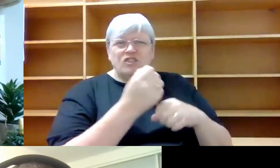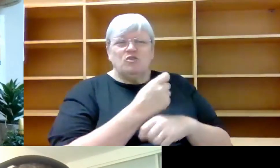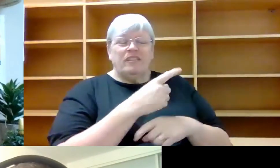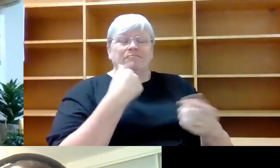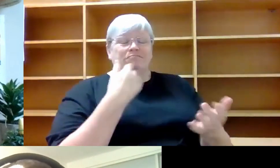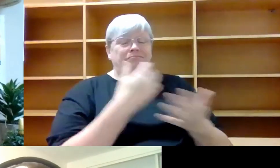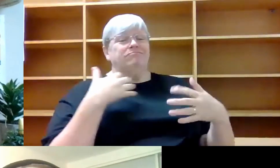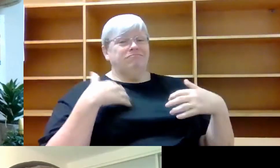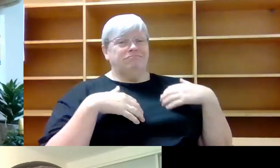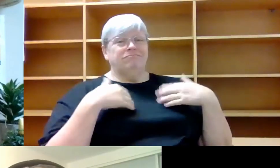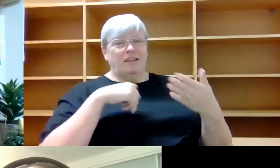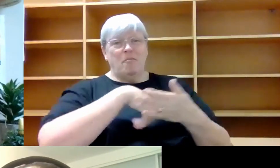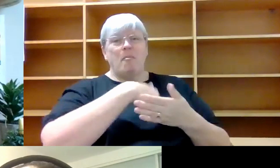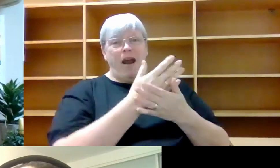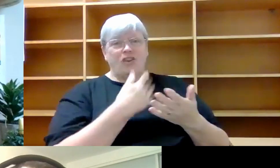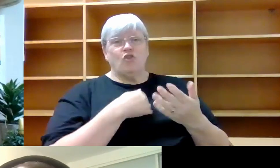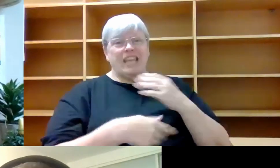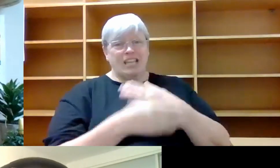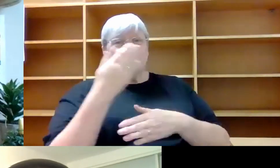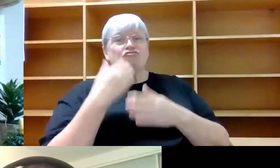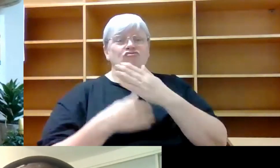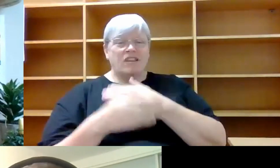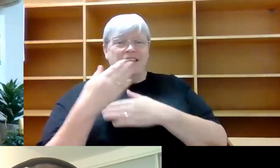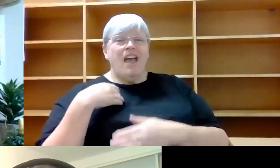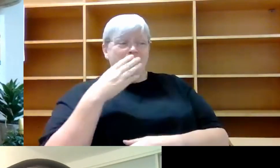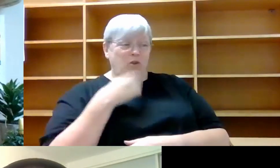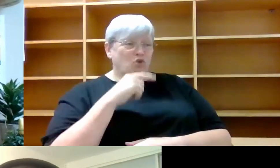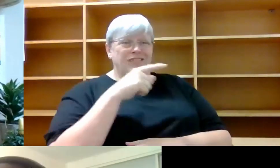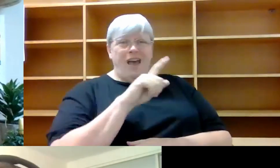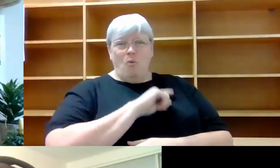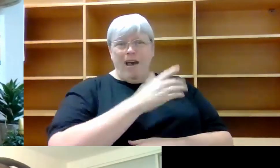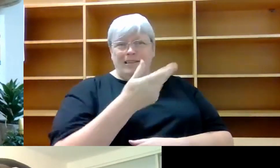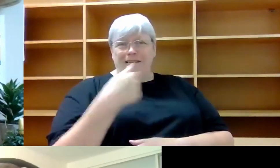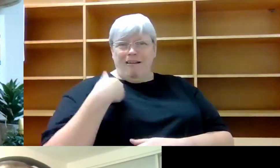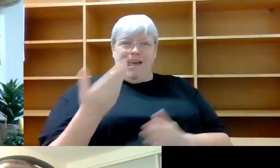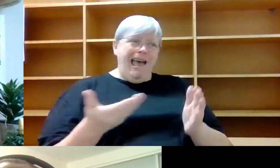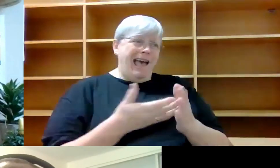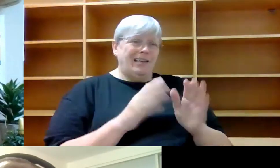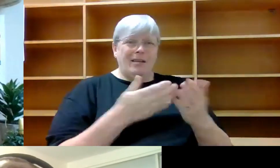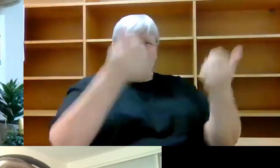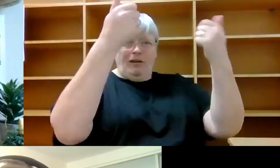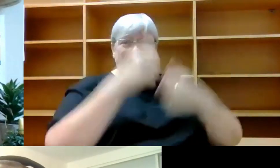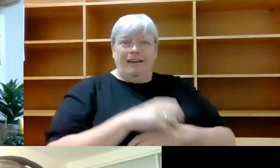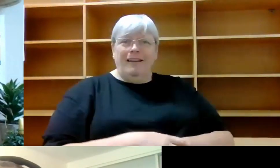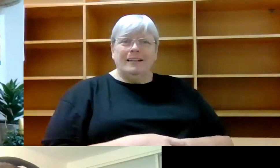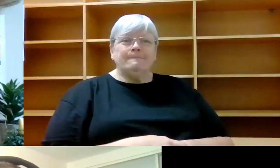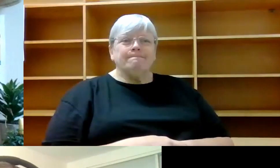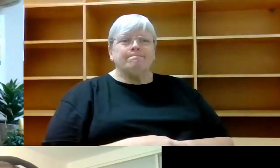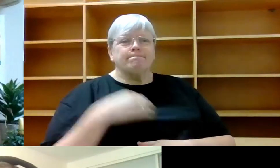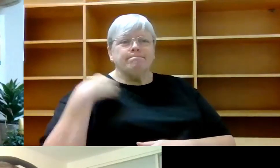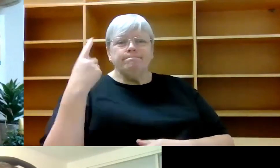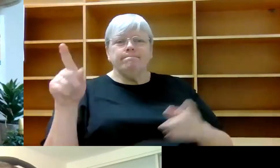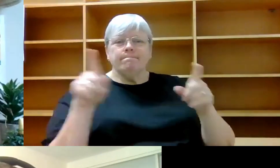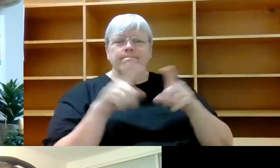fascinating part of our history. So I thought, I'm going to use that. Why not? Let's put it in a novel. It sounds like you're having